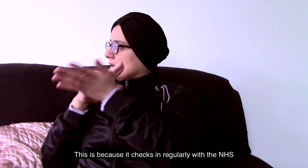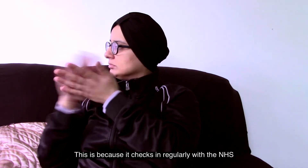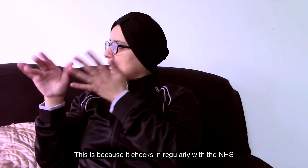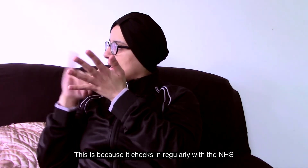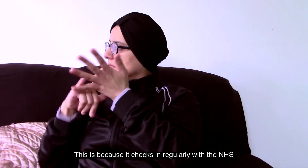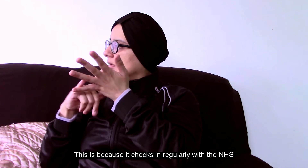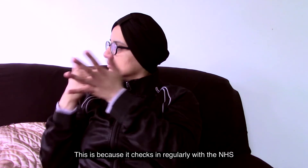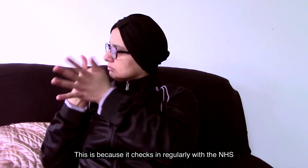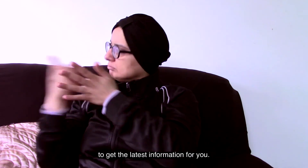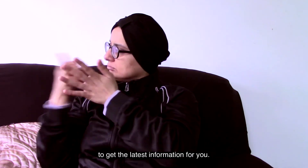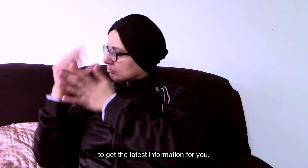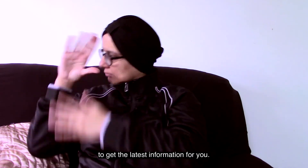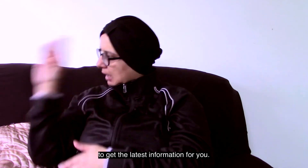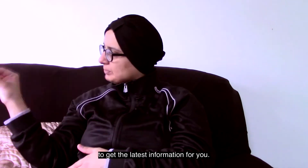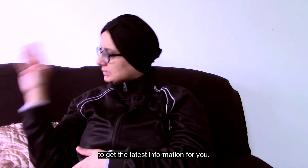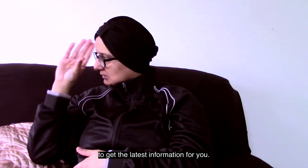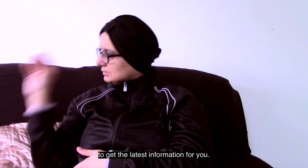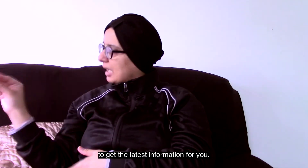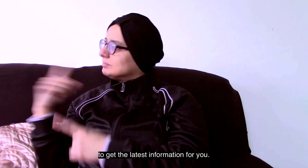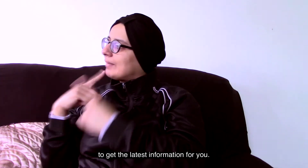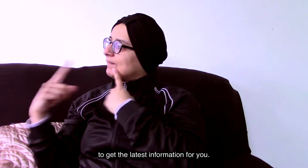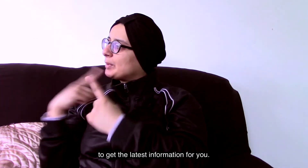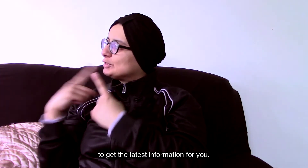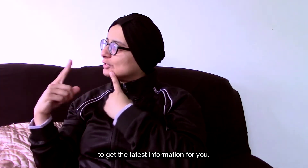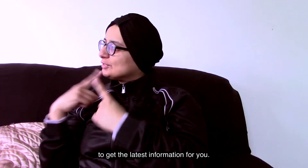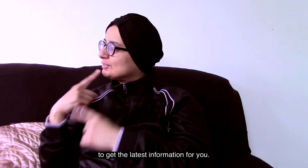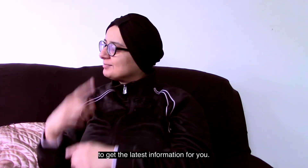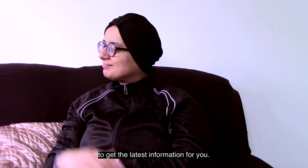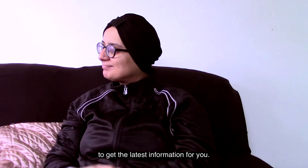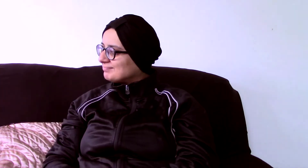in regularly with the NHS to get the latest information for you.